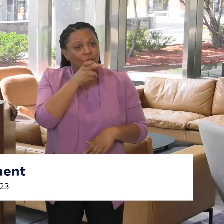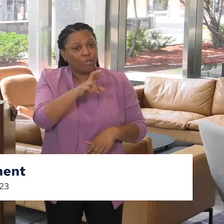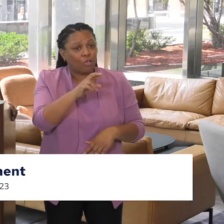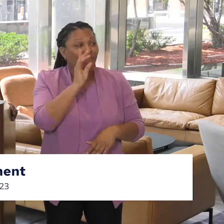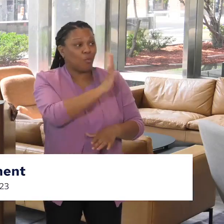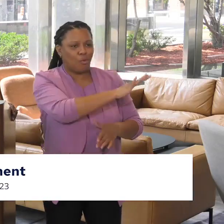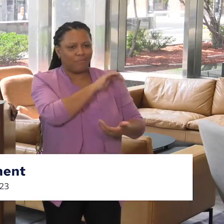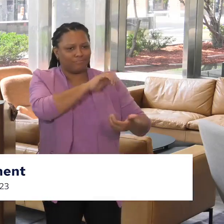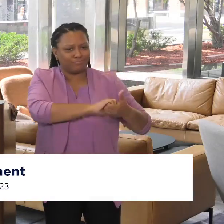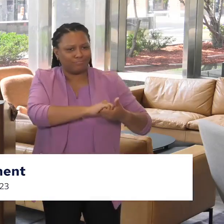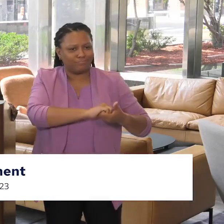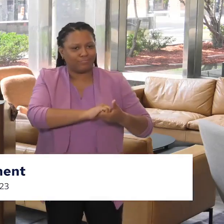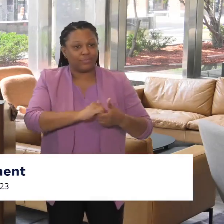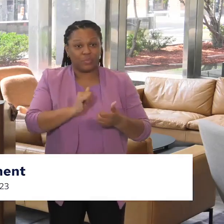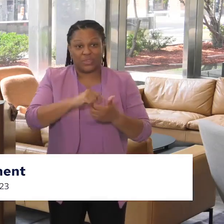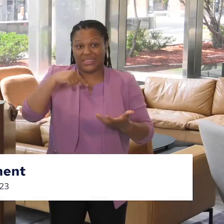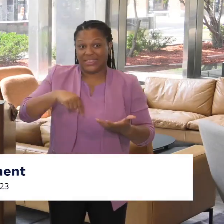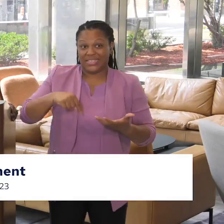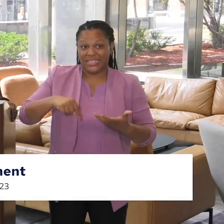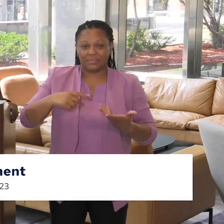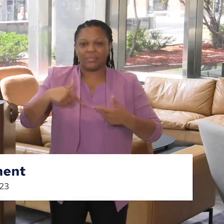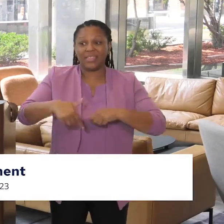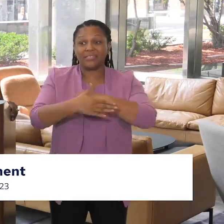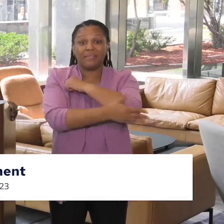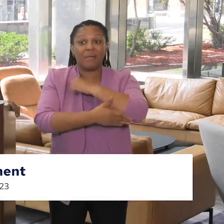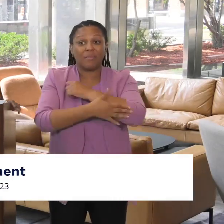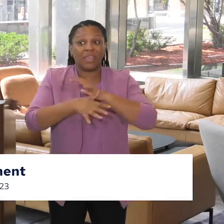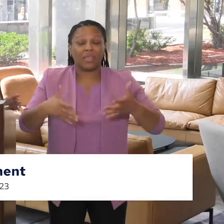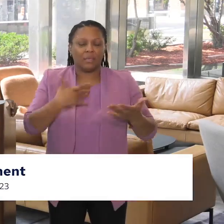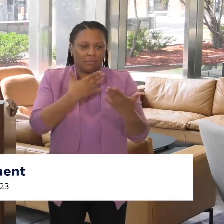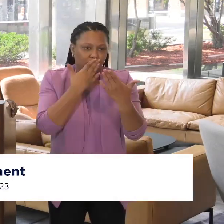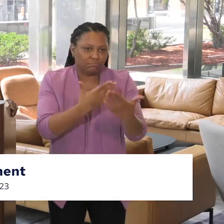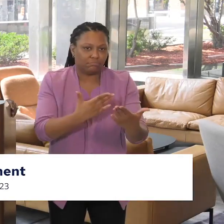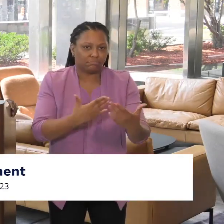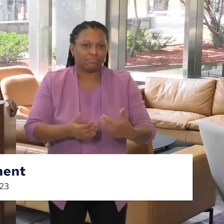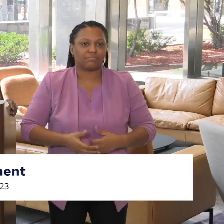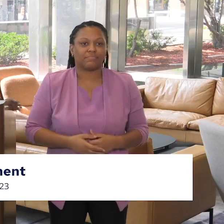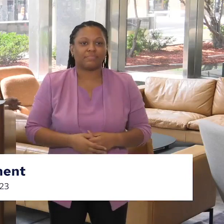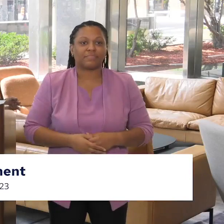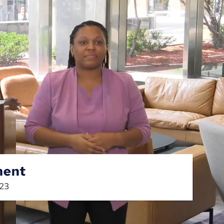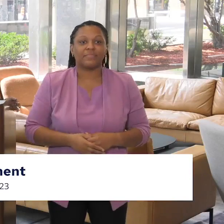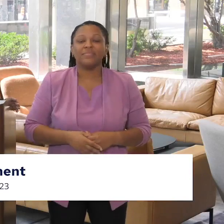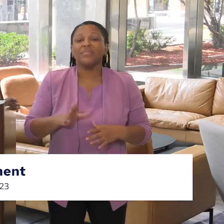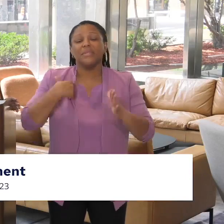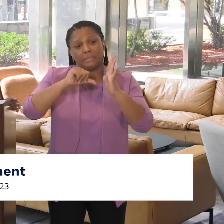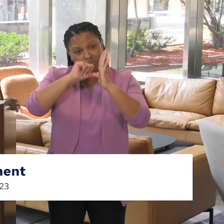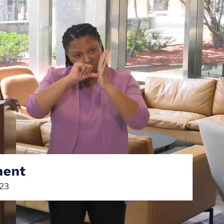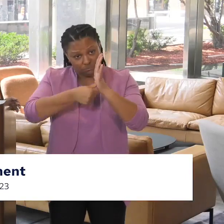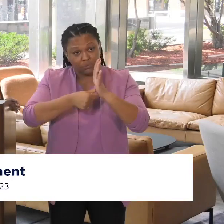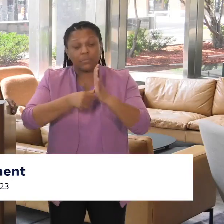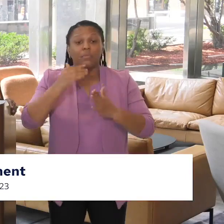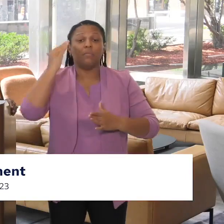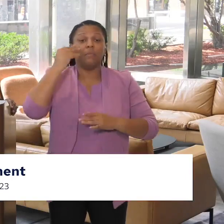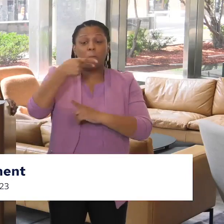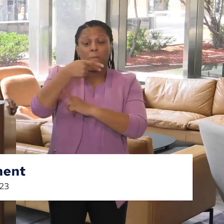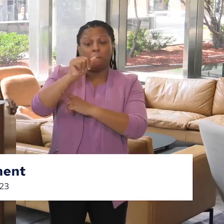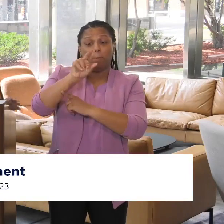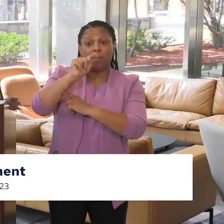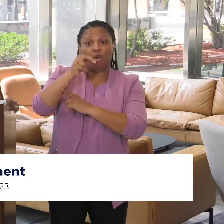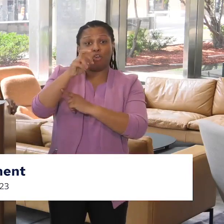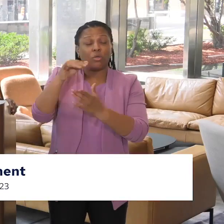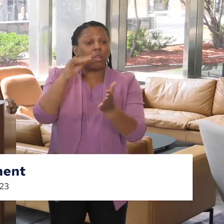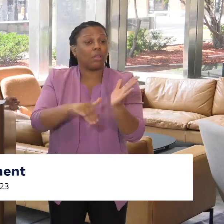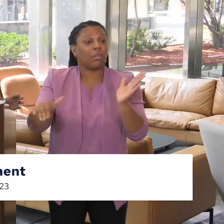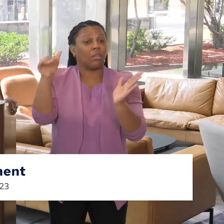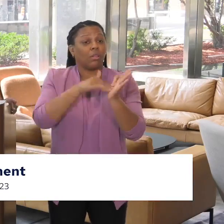partnership with the county. It is often easy to talk about partnership, but this effort is a true demonstration of